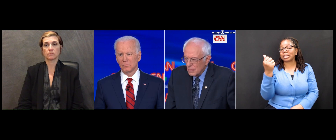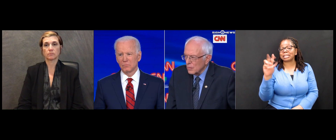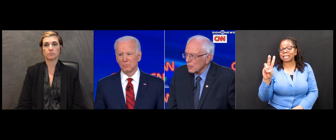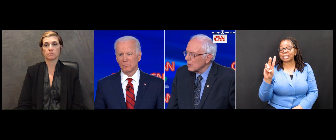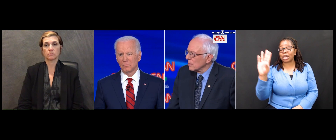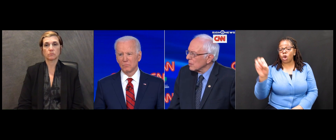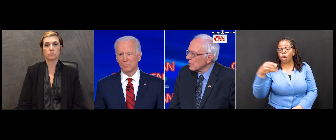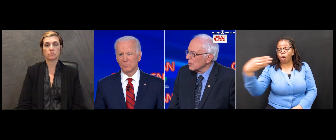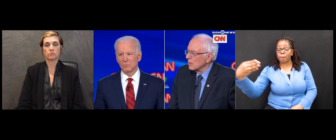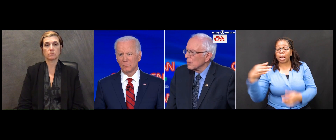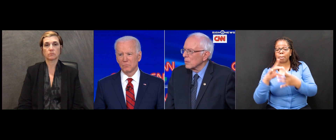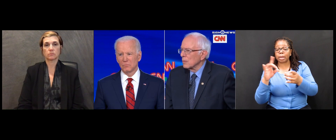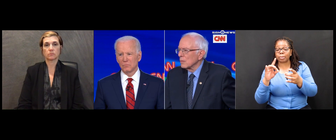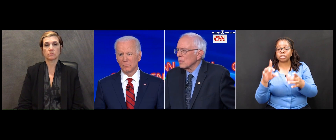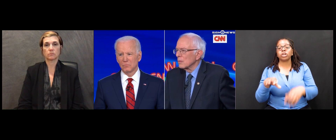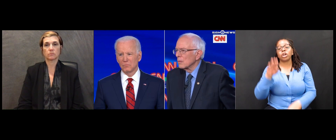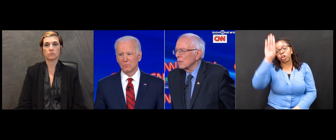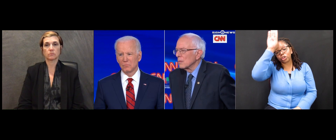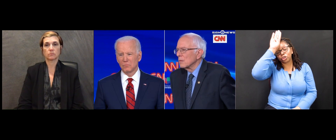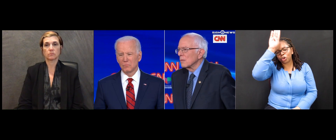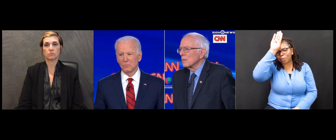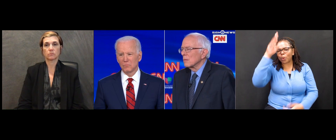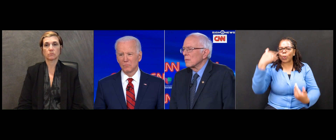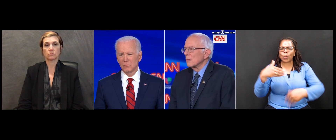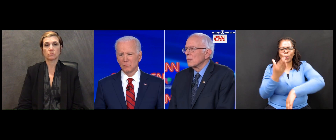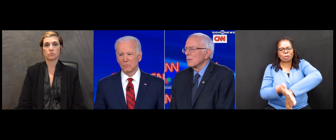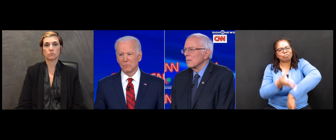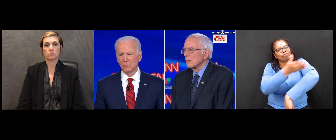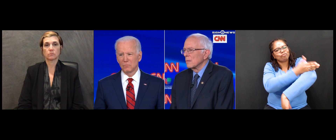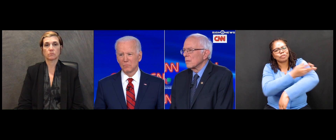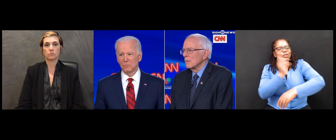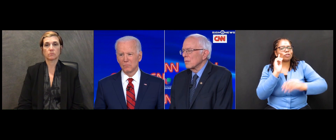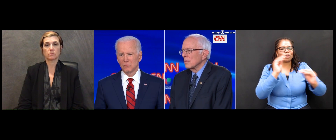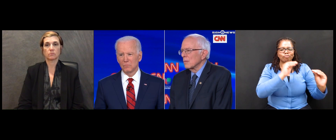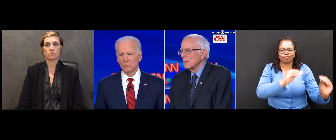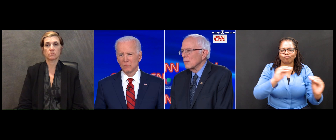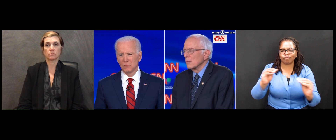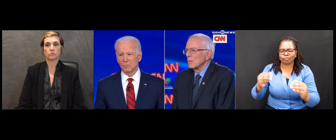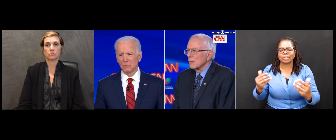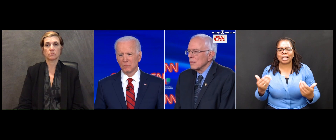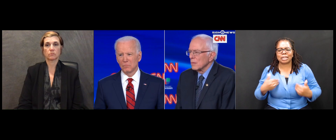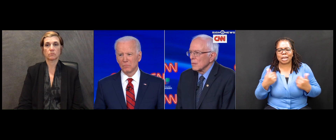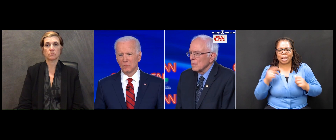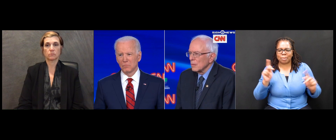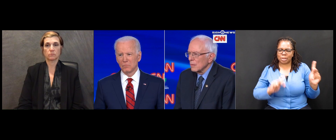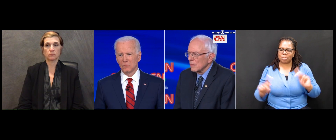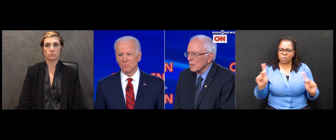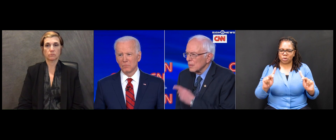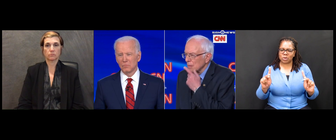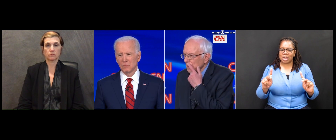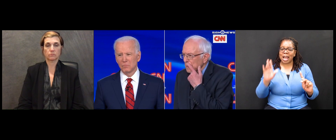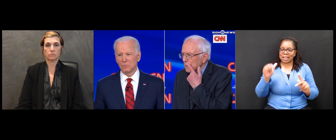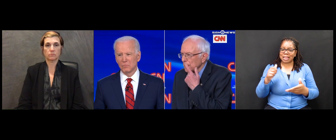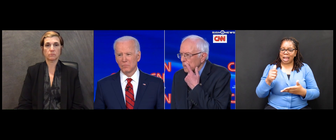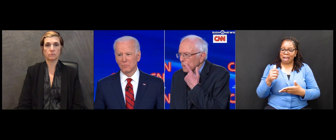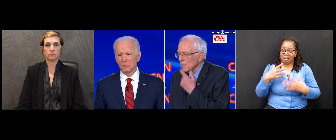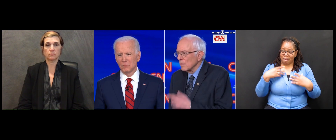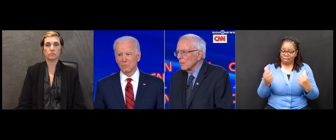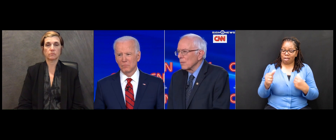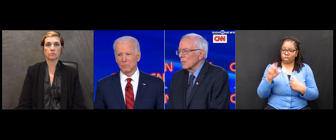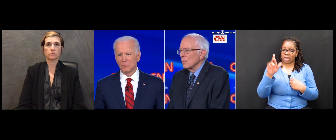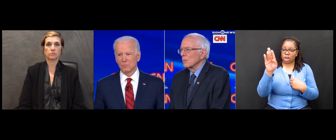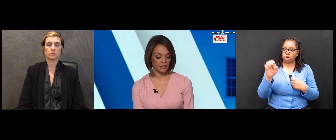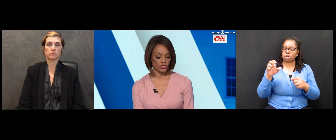said Cuba made, quote, a great progress in educating young people, and that its healthcare system is a